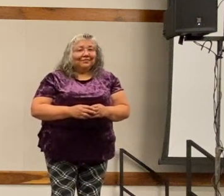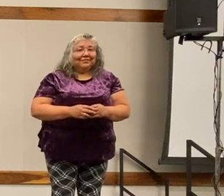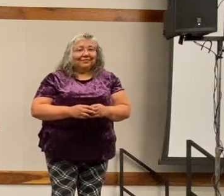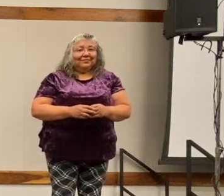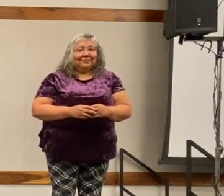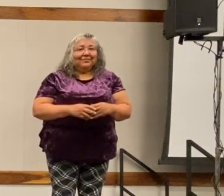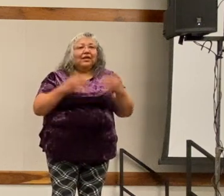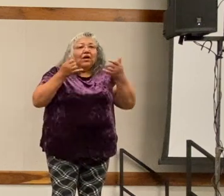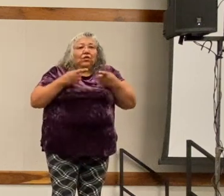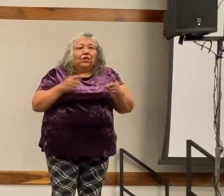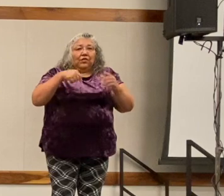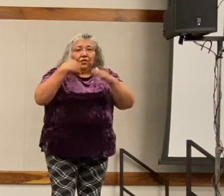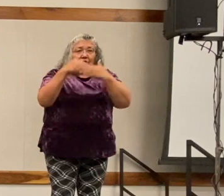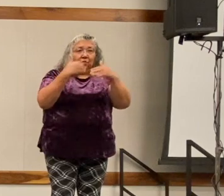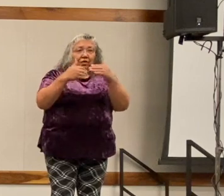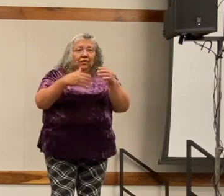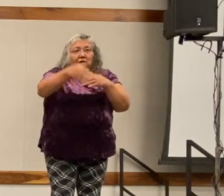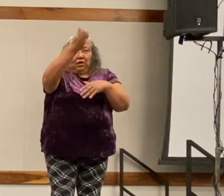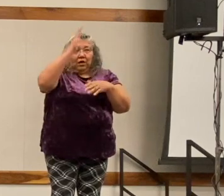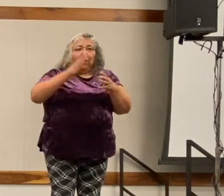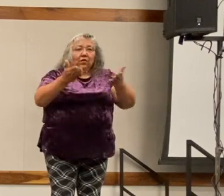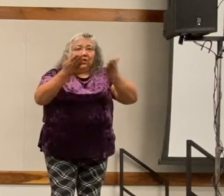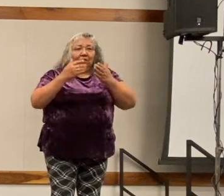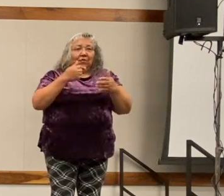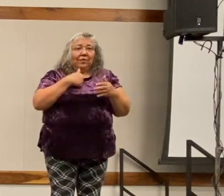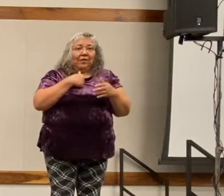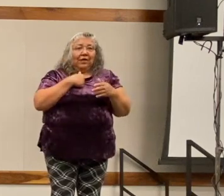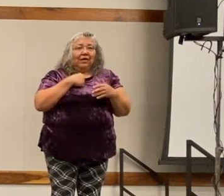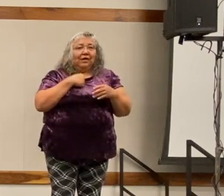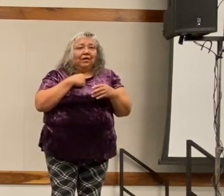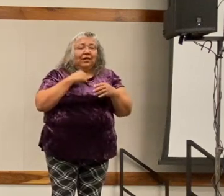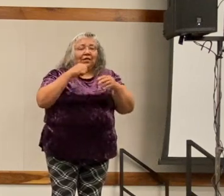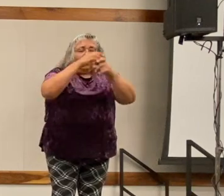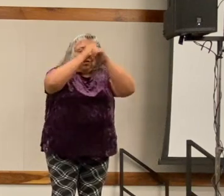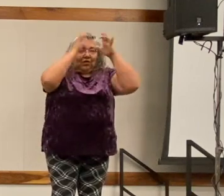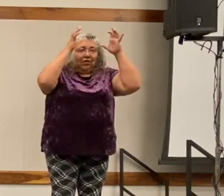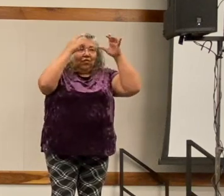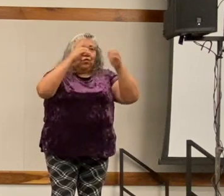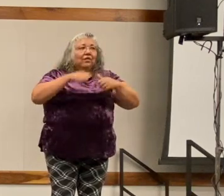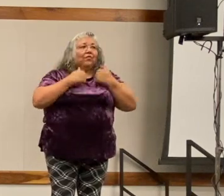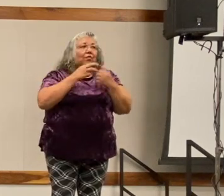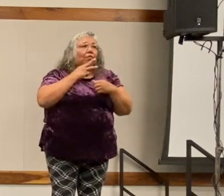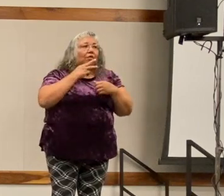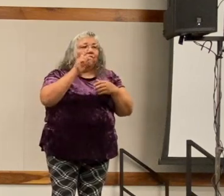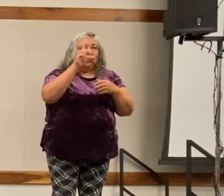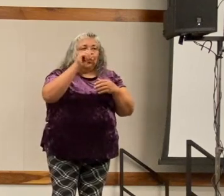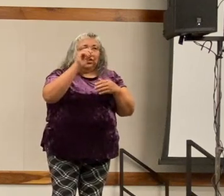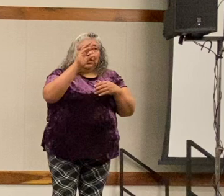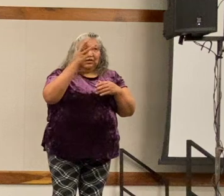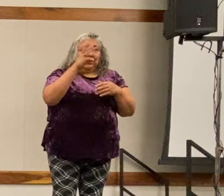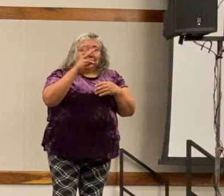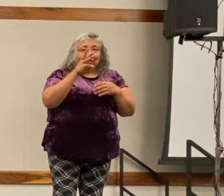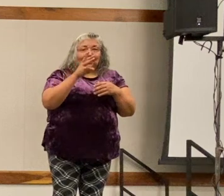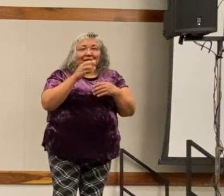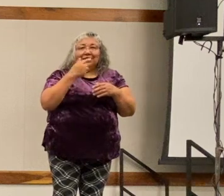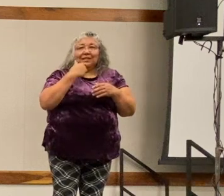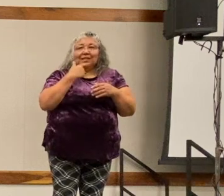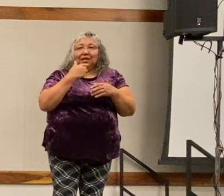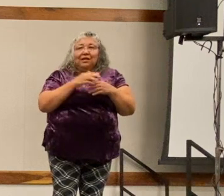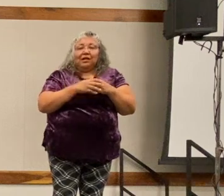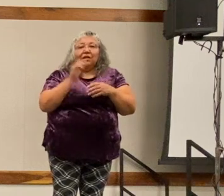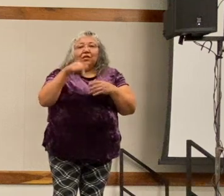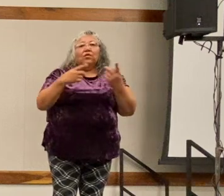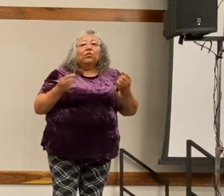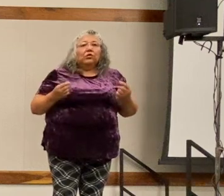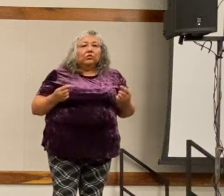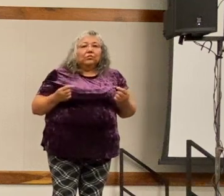So during this process, as God was giving me this vision for living water in 2016, as he said, here's what I